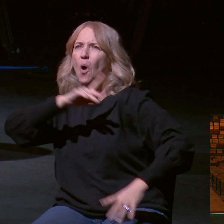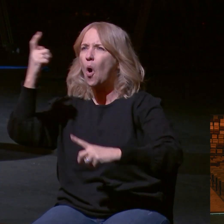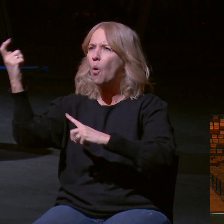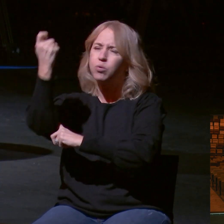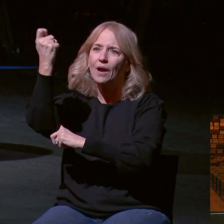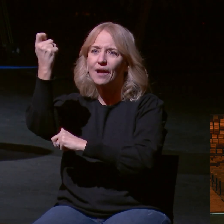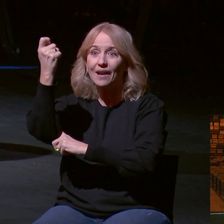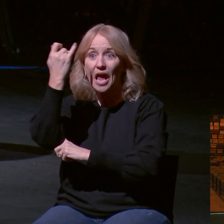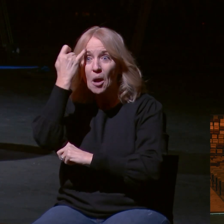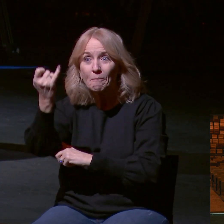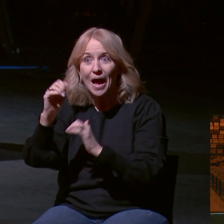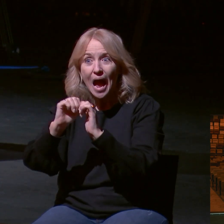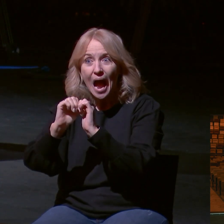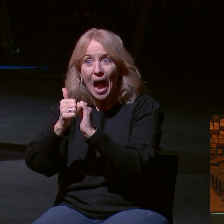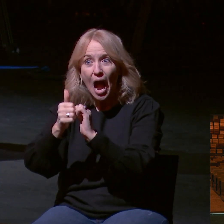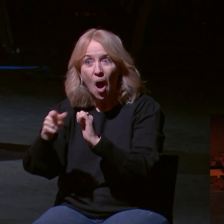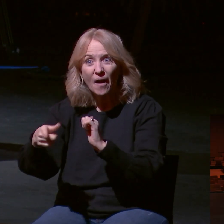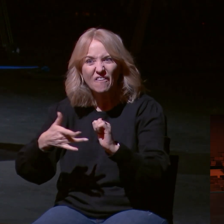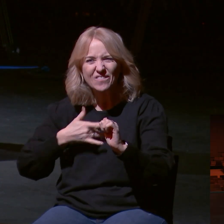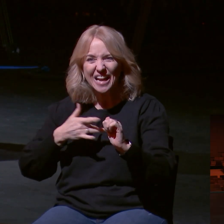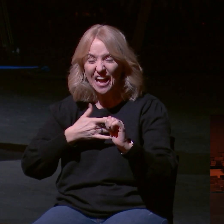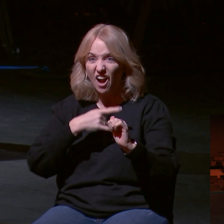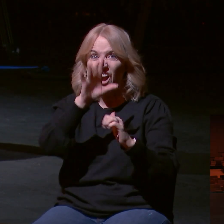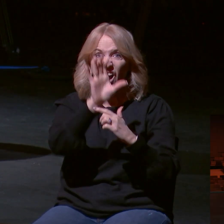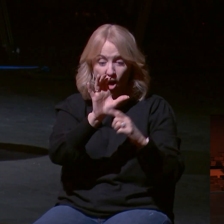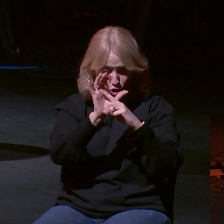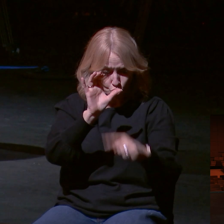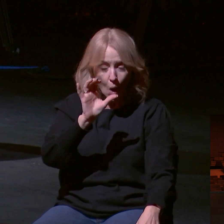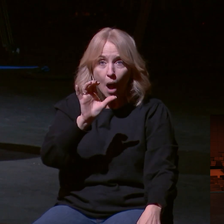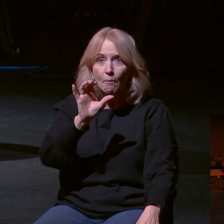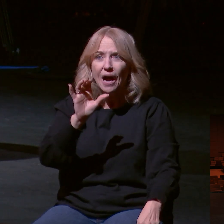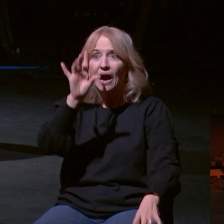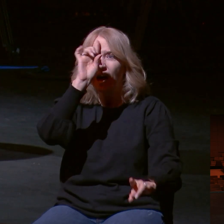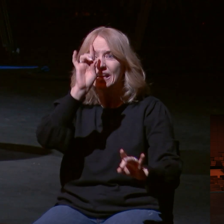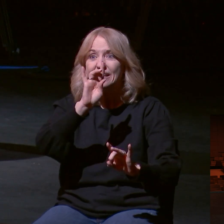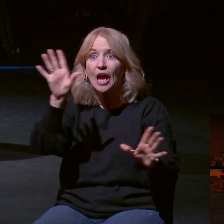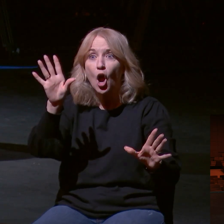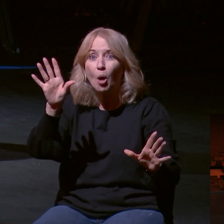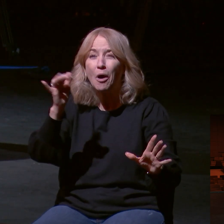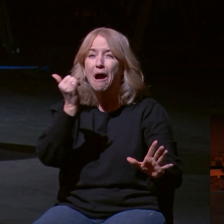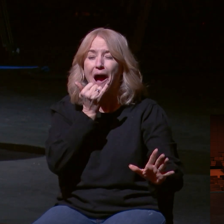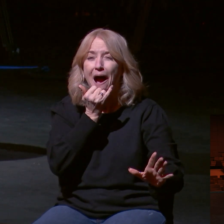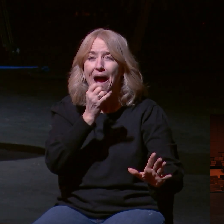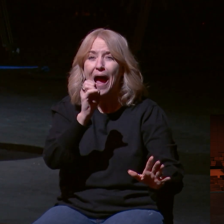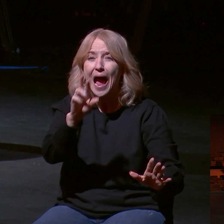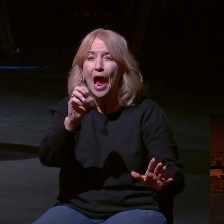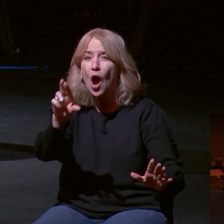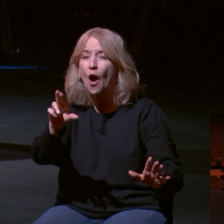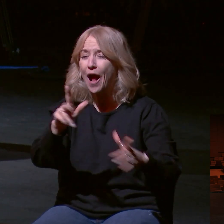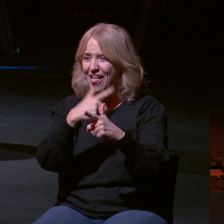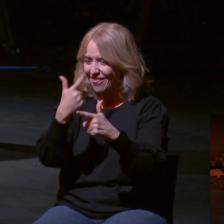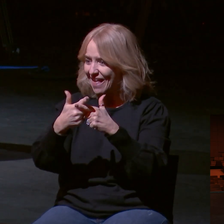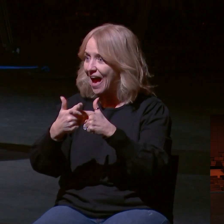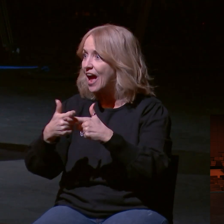roller coaster that Freese experienced that game. The ultimate baseball low of letting everyone down, then the ultimate